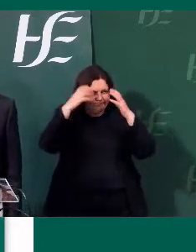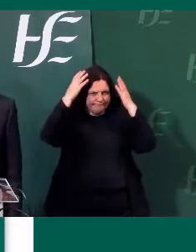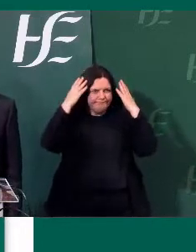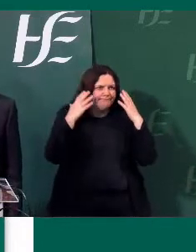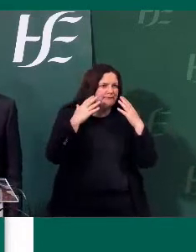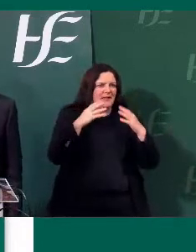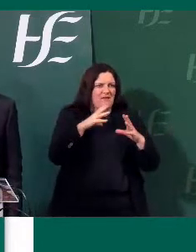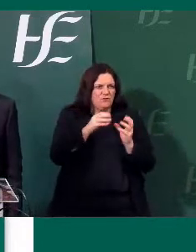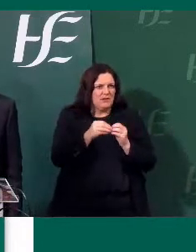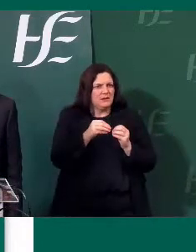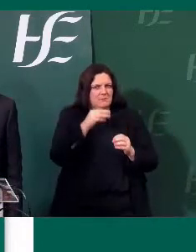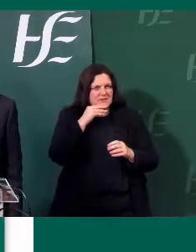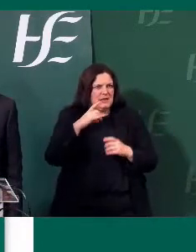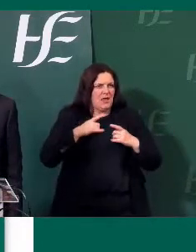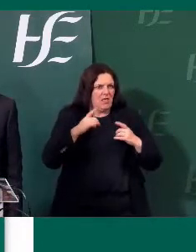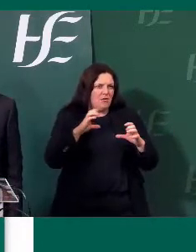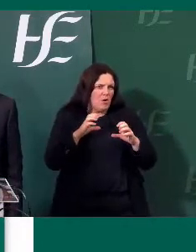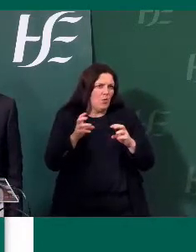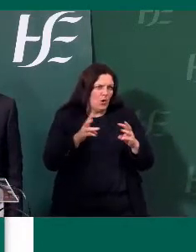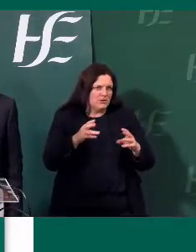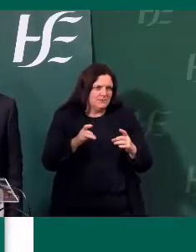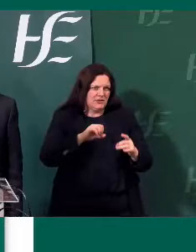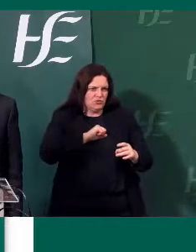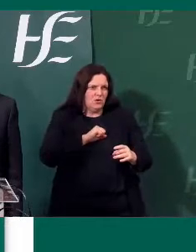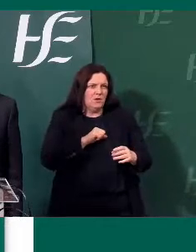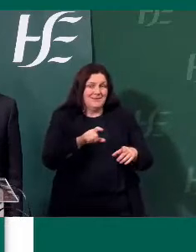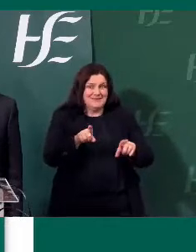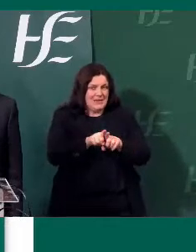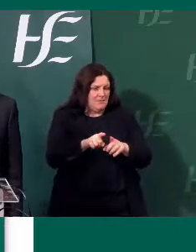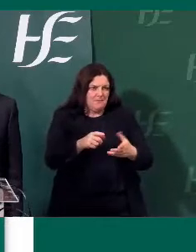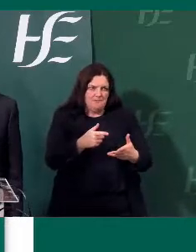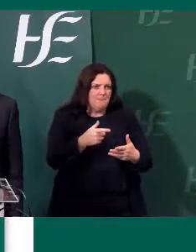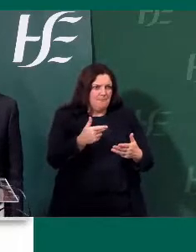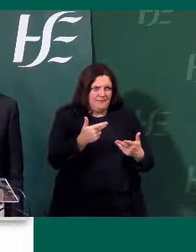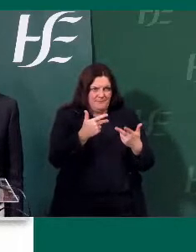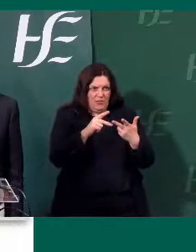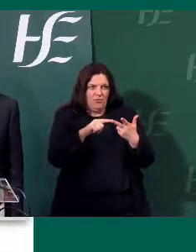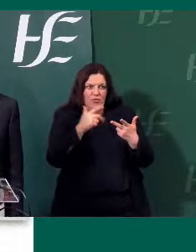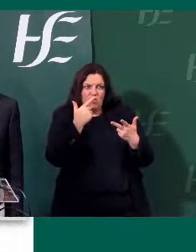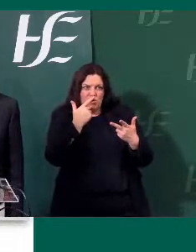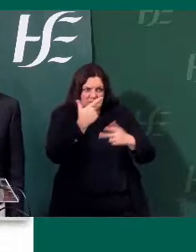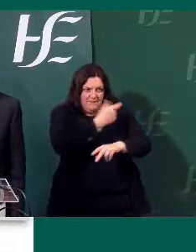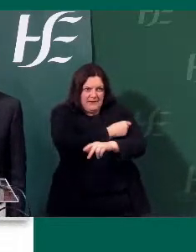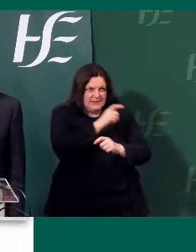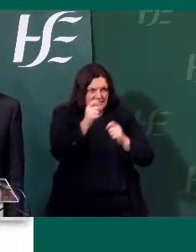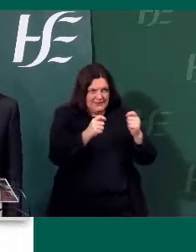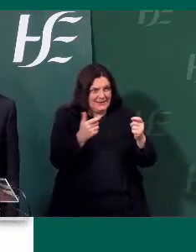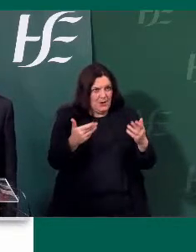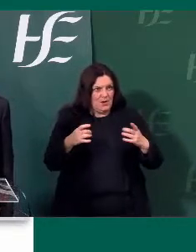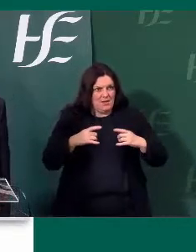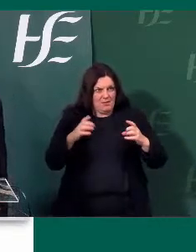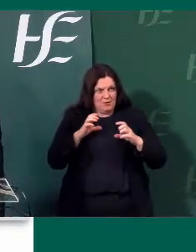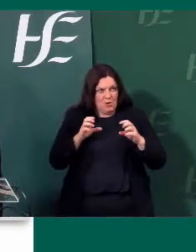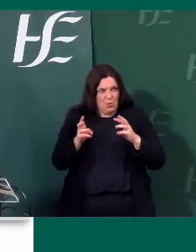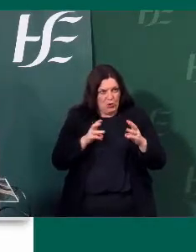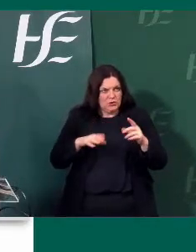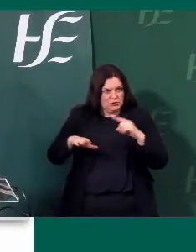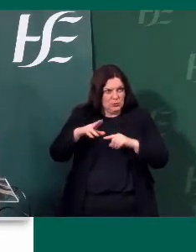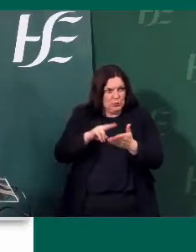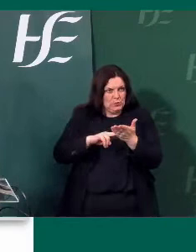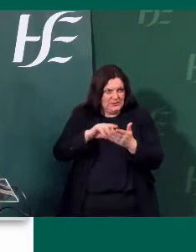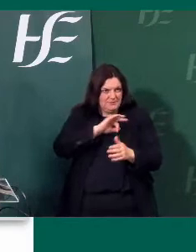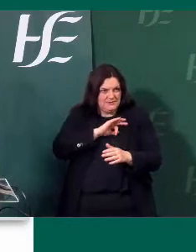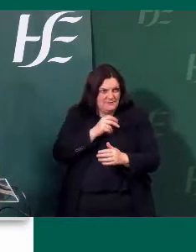enthusiasm, and now, of course, in the same way, they're embracing the booster vaccine in huge numbers too. And we're seeing that despite